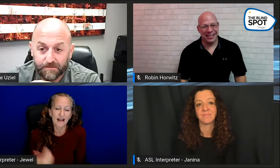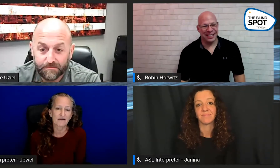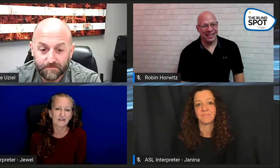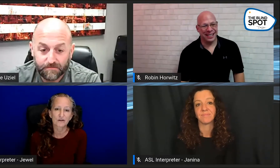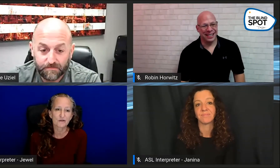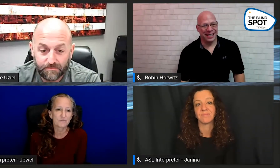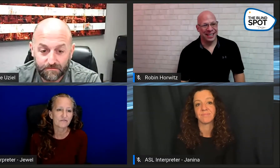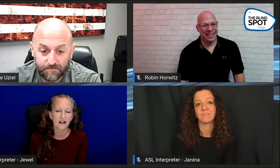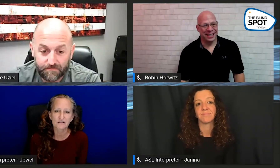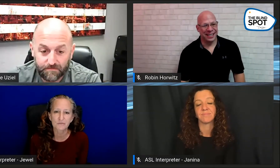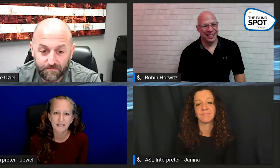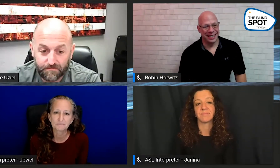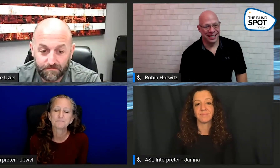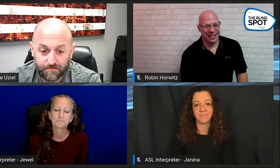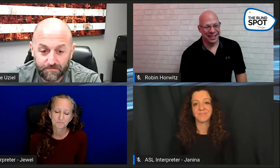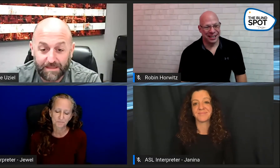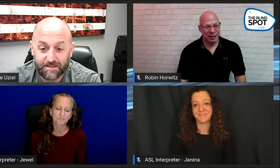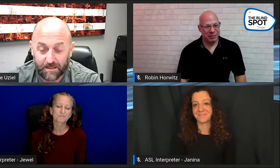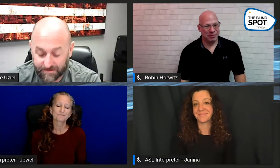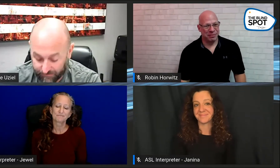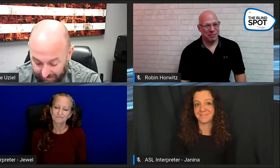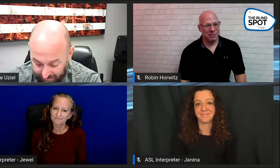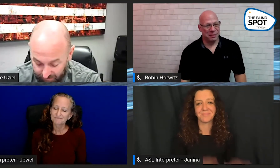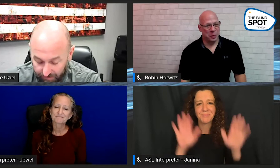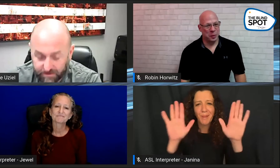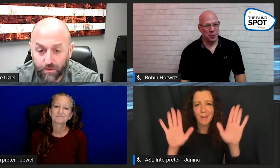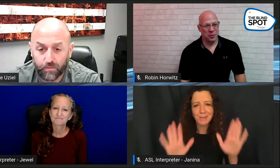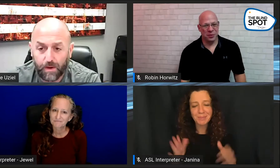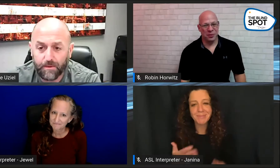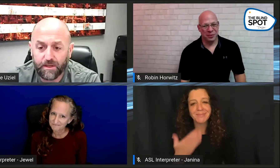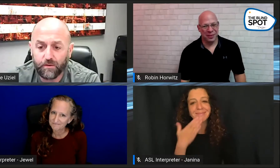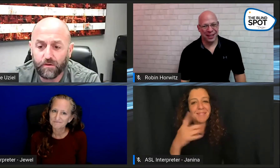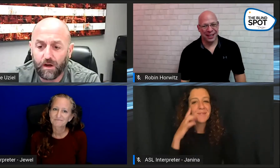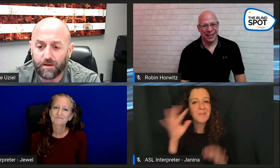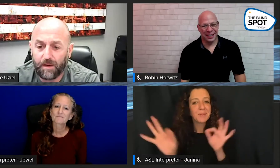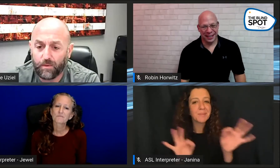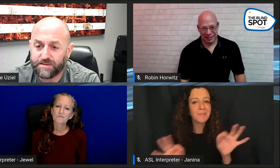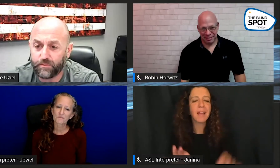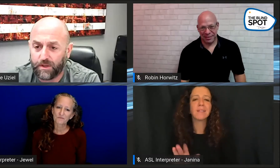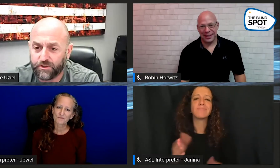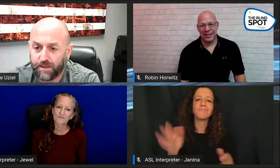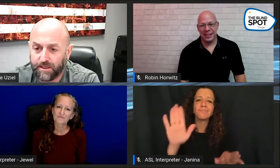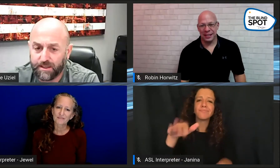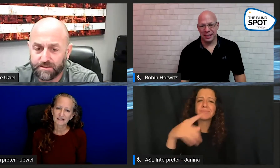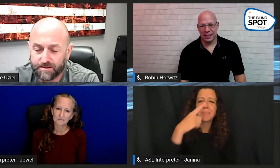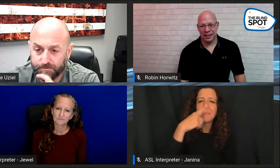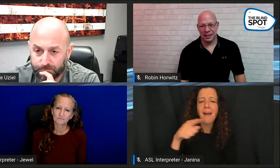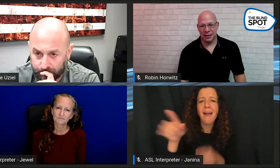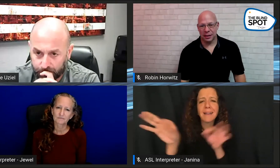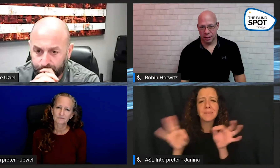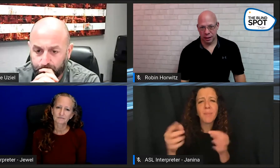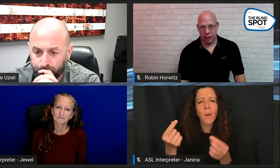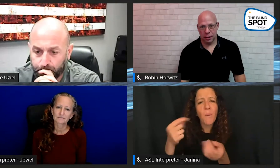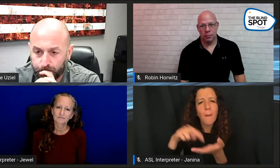now I have a group who follows me. That's awesome. Thanks, Robin. So Robin, can you talk about what swing trading is?